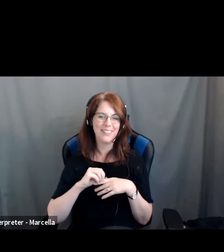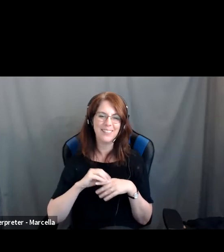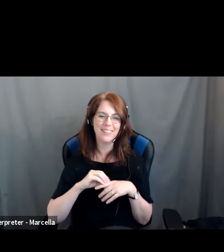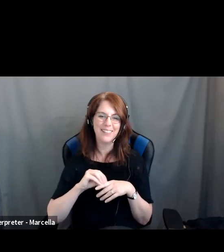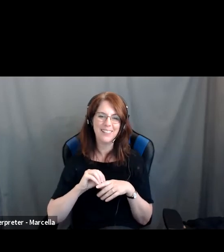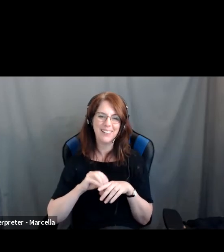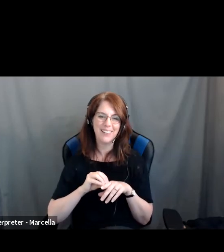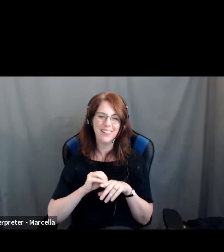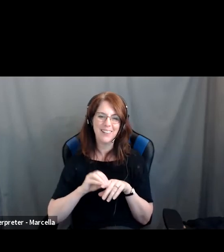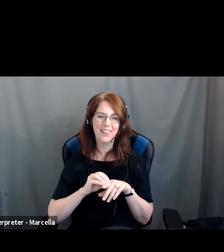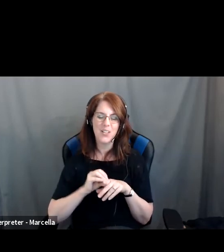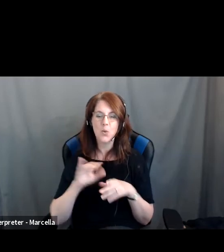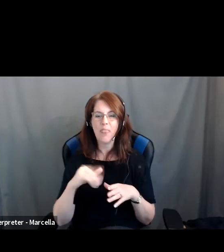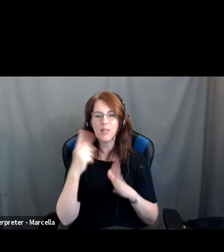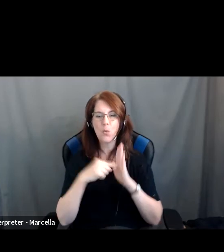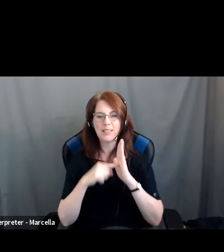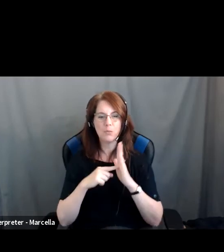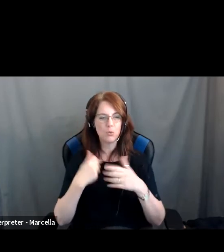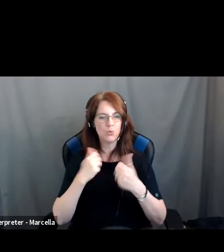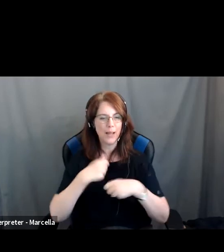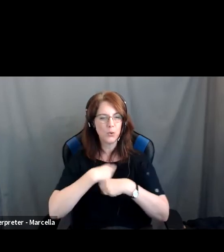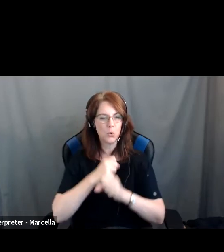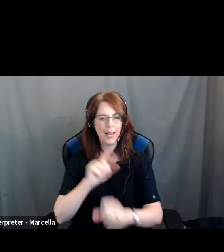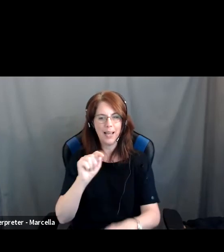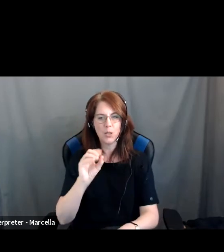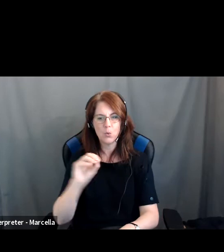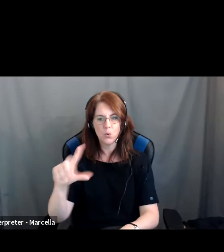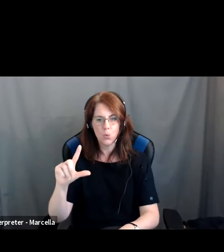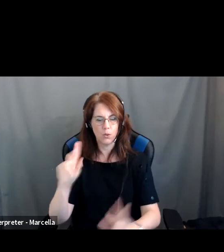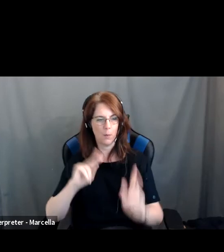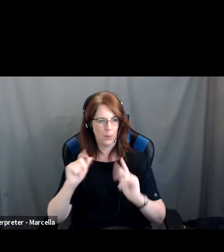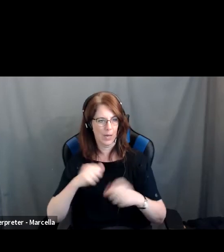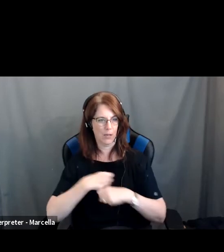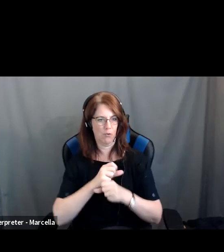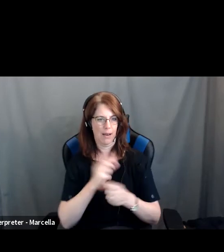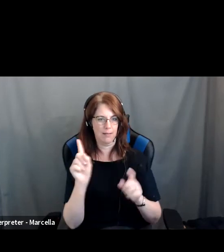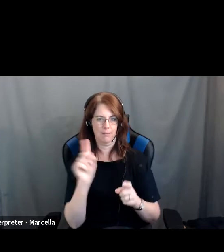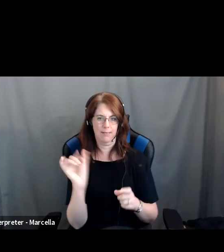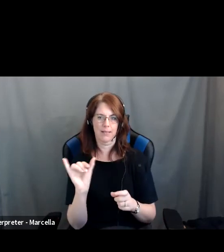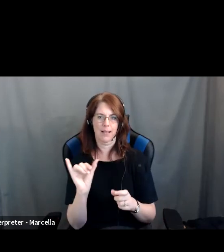one example of, we're trying to create a tool so that folks could create something like this, and